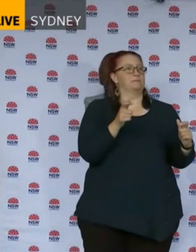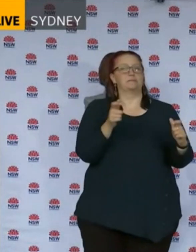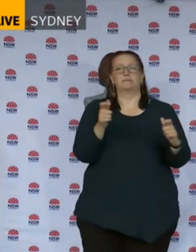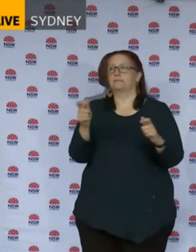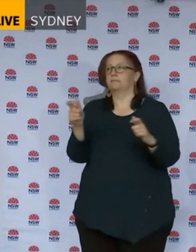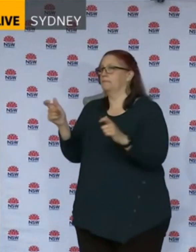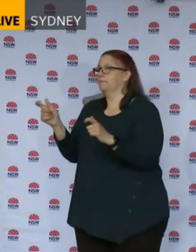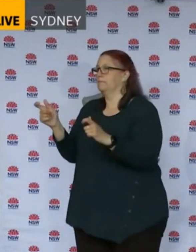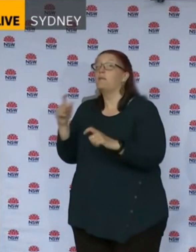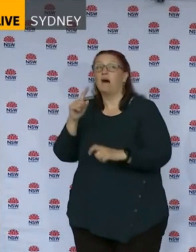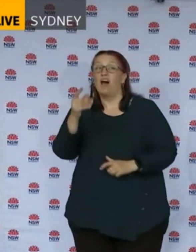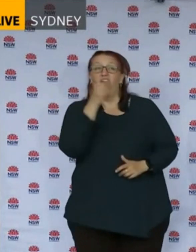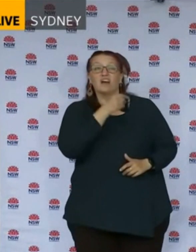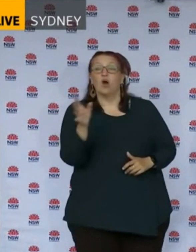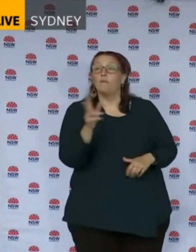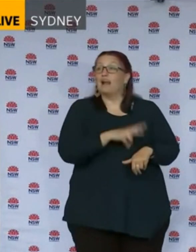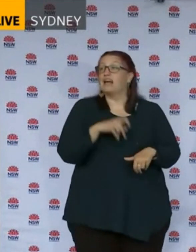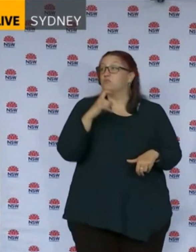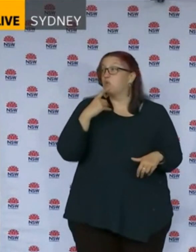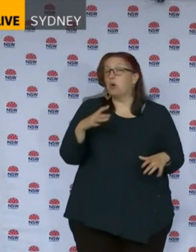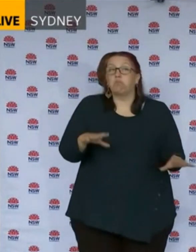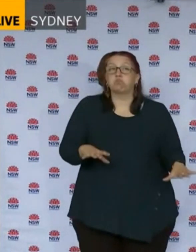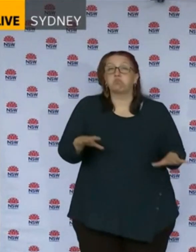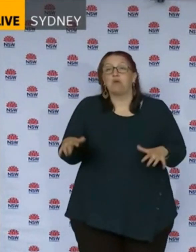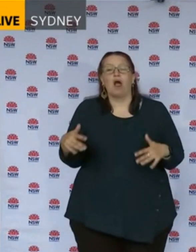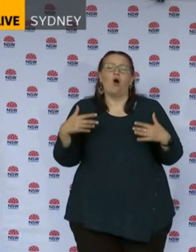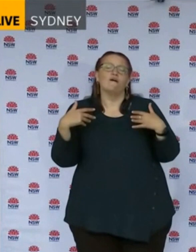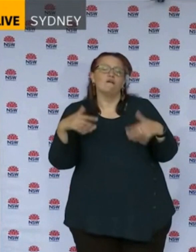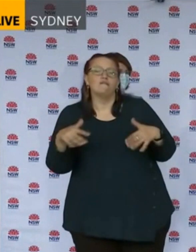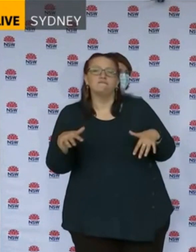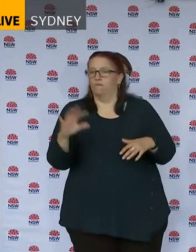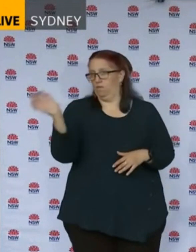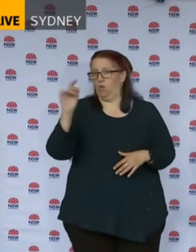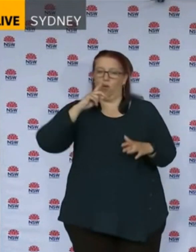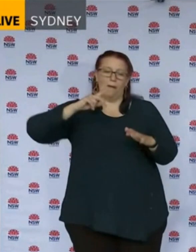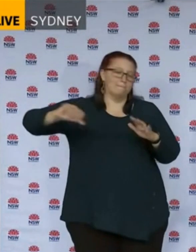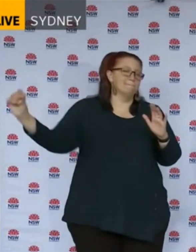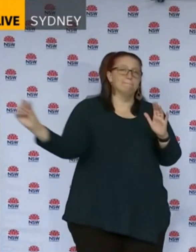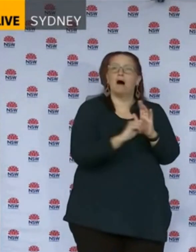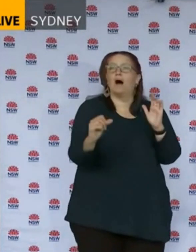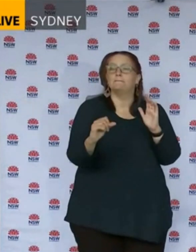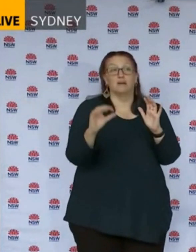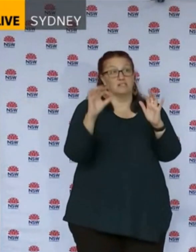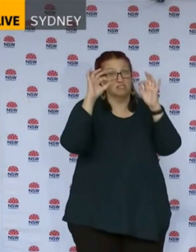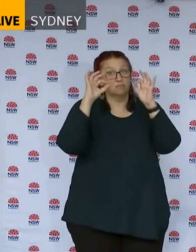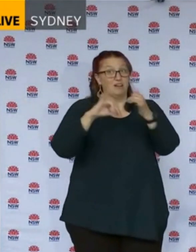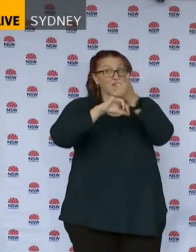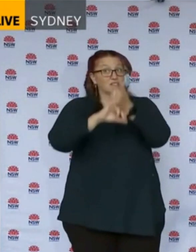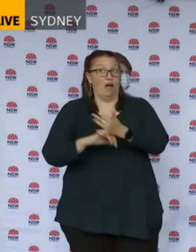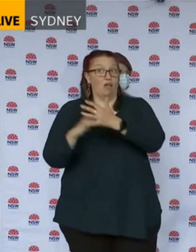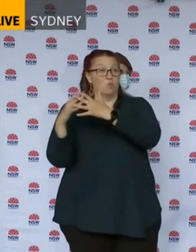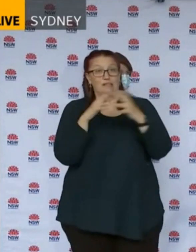will double down our efforts in terms of visibility and compliance in southwestern Sydney, in particular around that